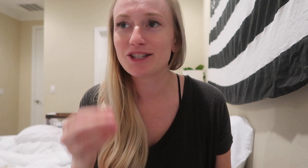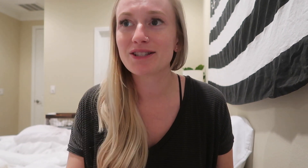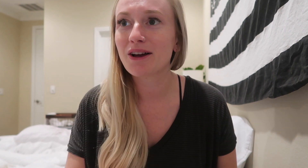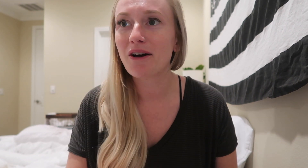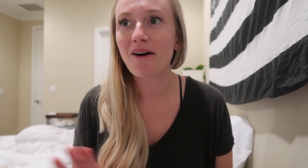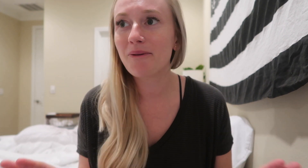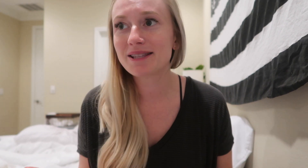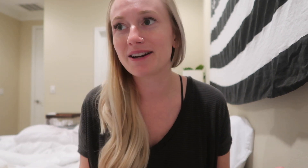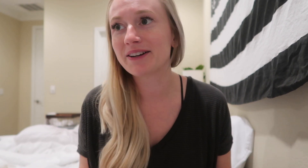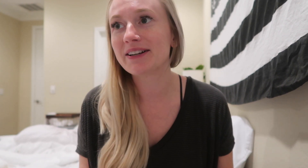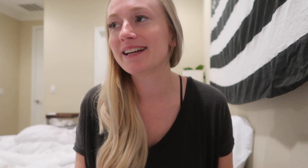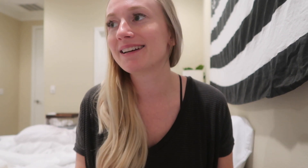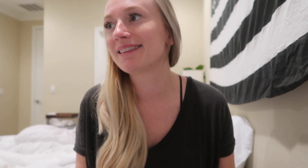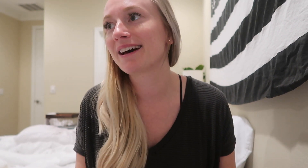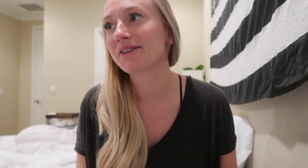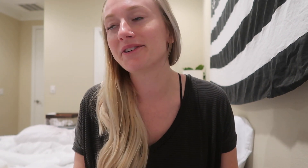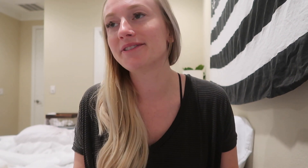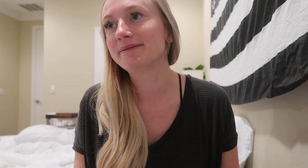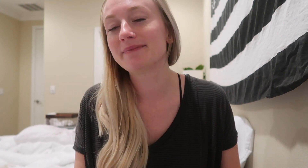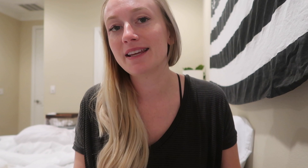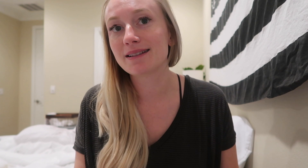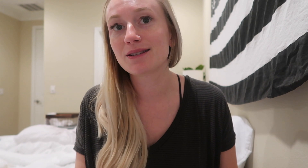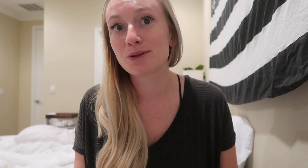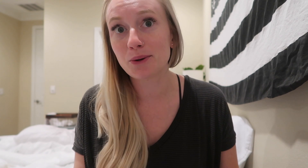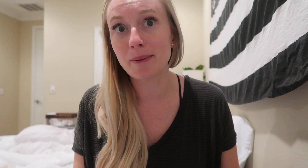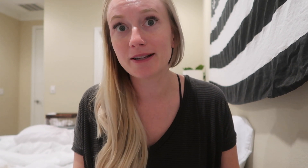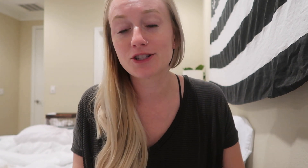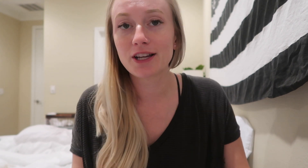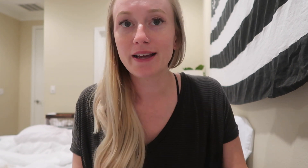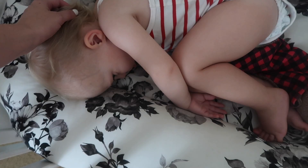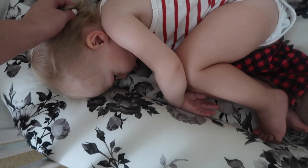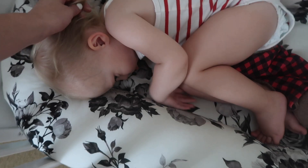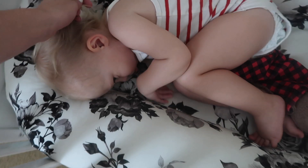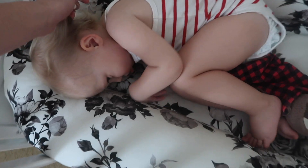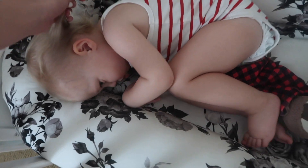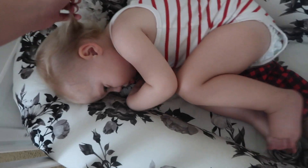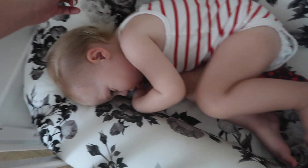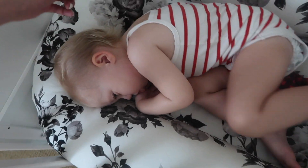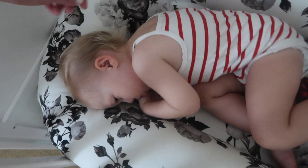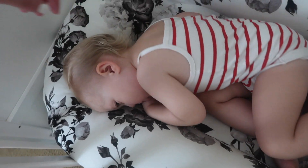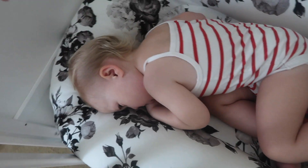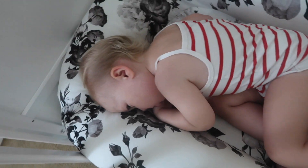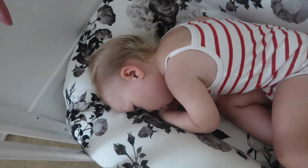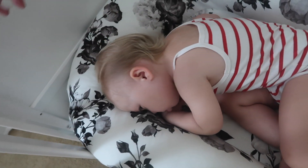she's always hungry. That girl eats so much. Hi.